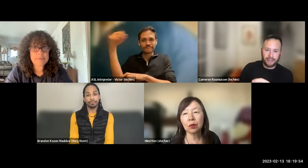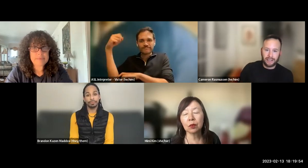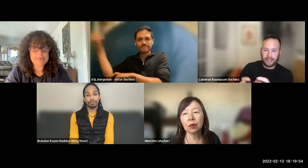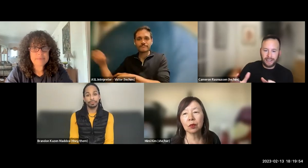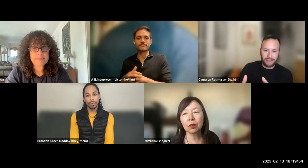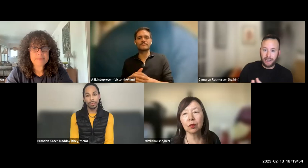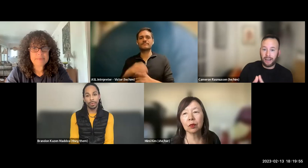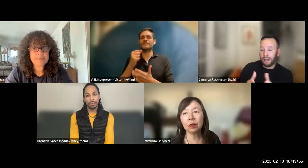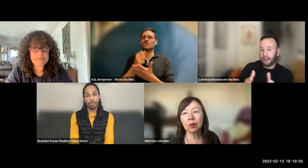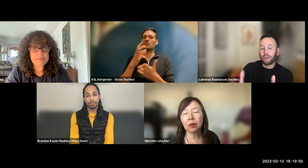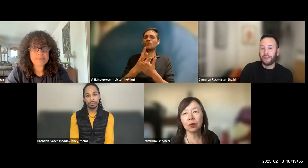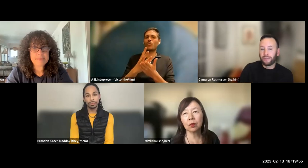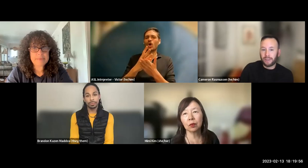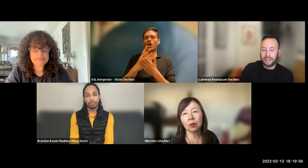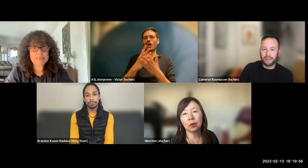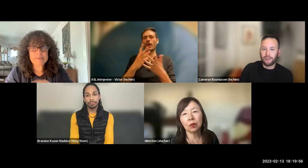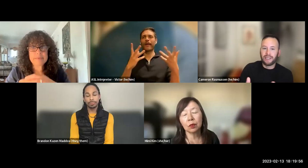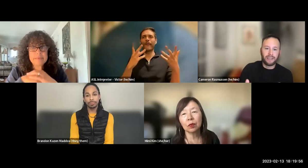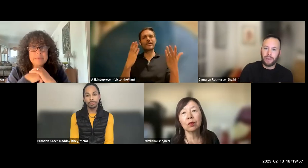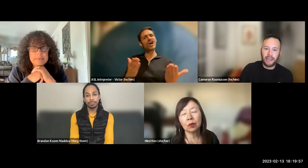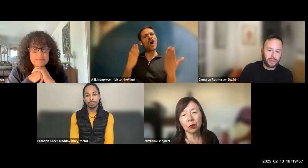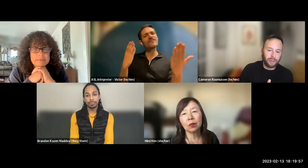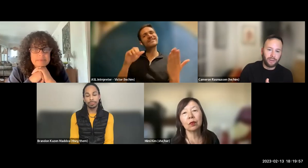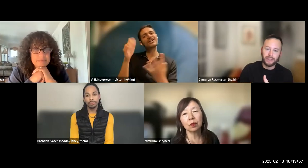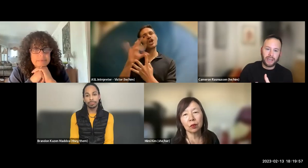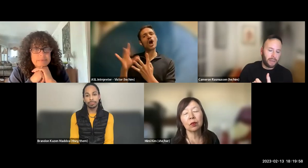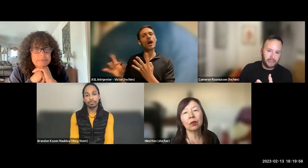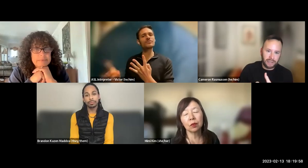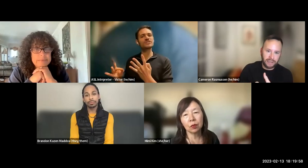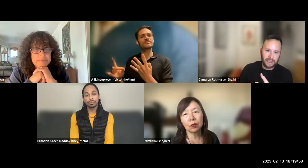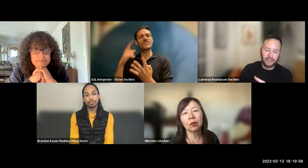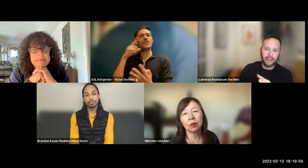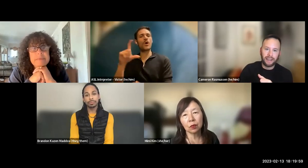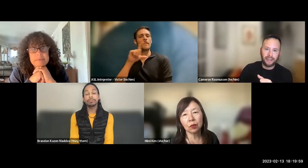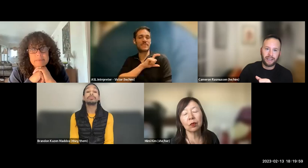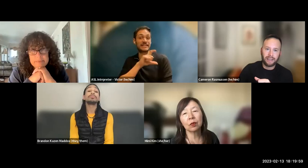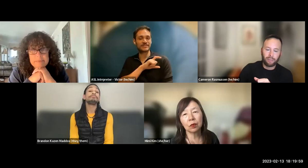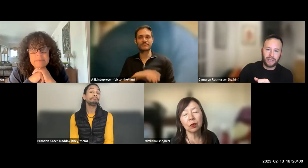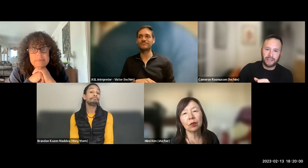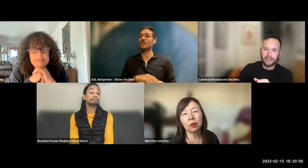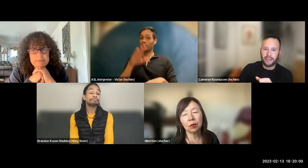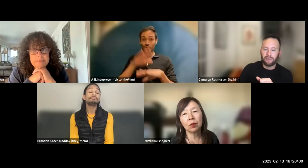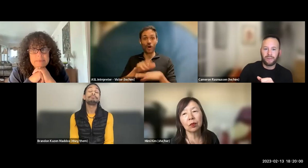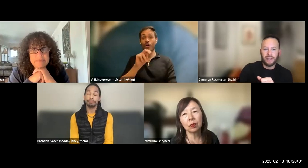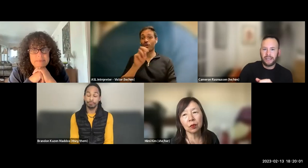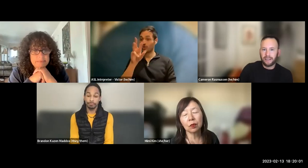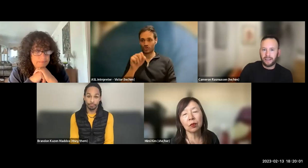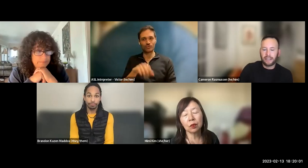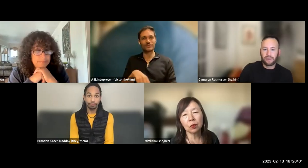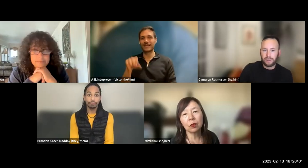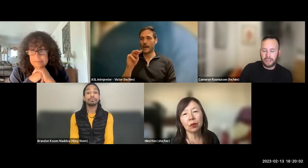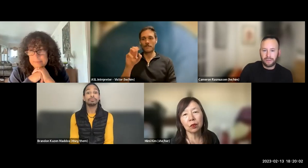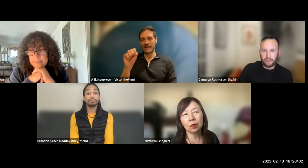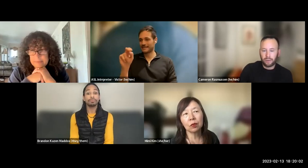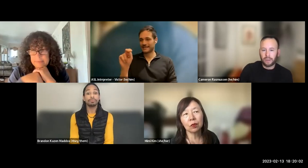offered as an alternative to police, and it was in mainstream news on MSNBC. The president of the